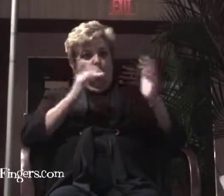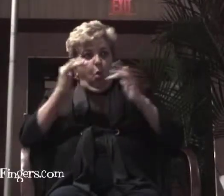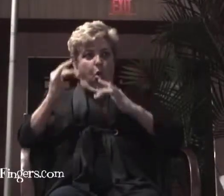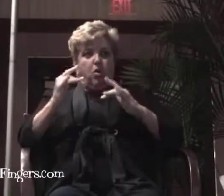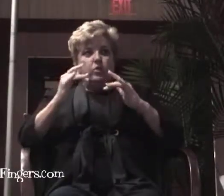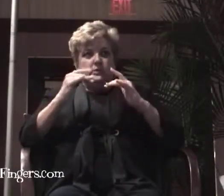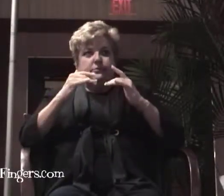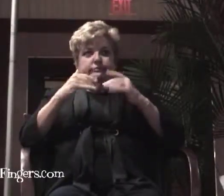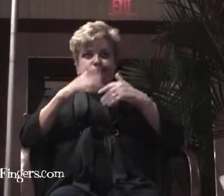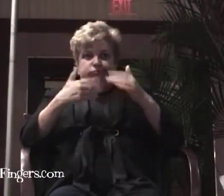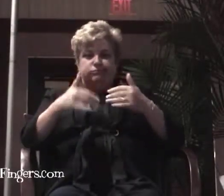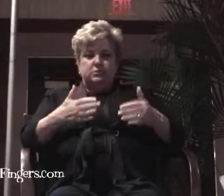low draft number, and so